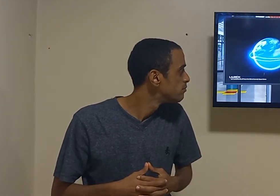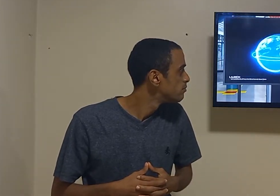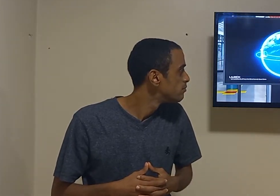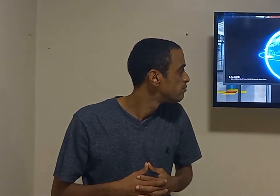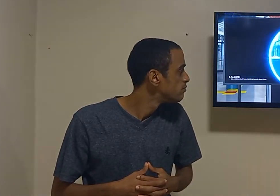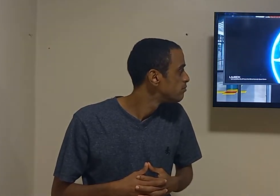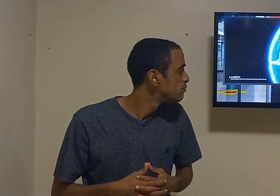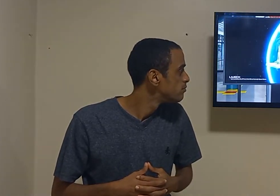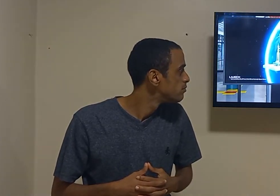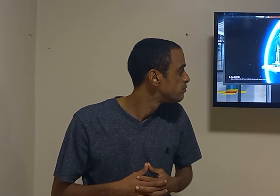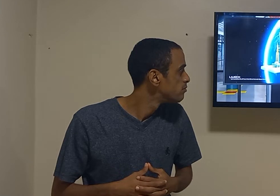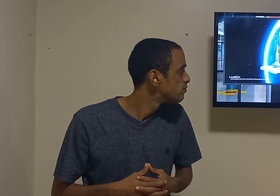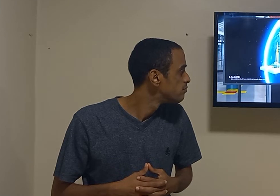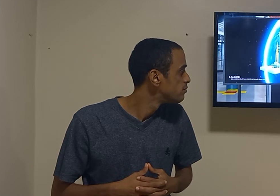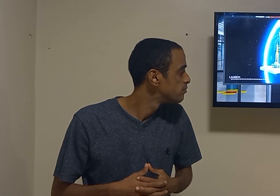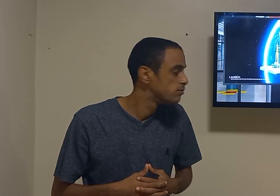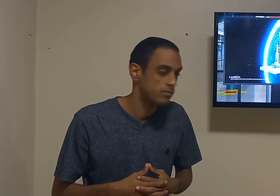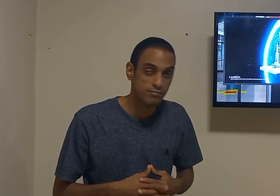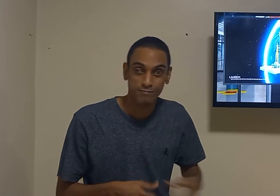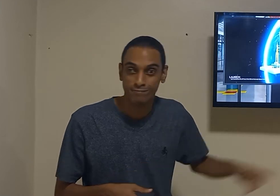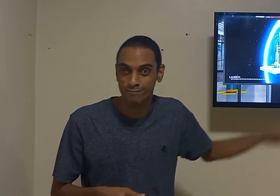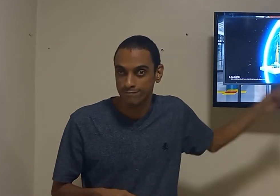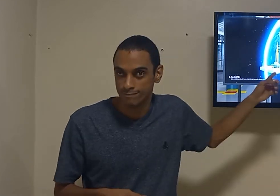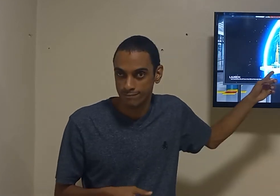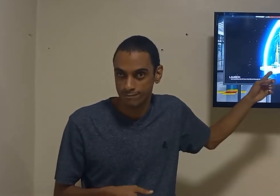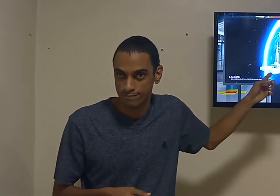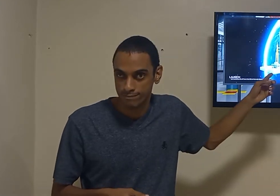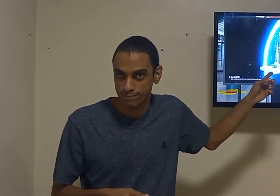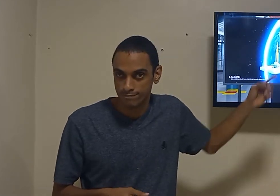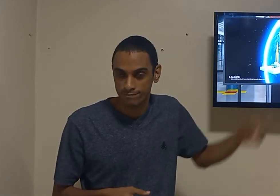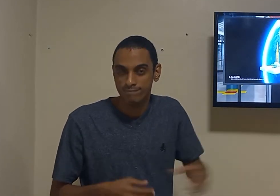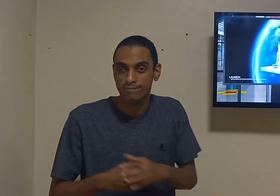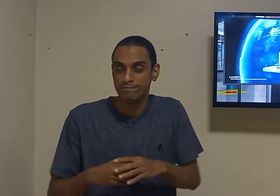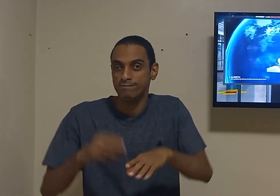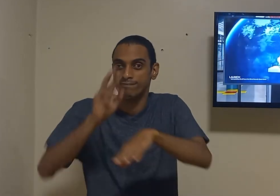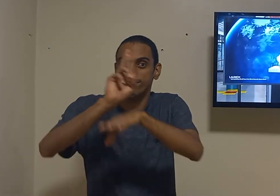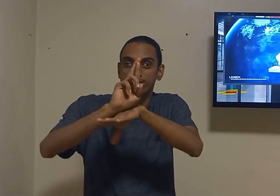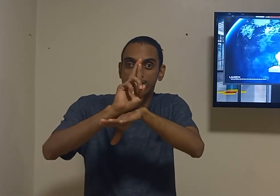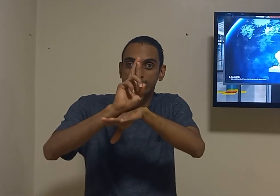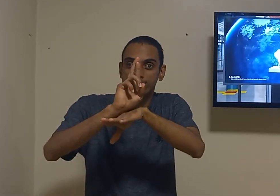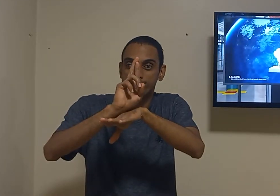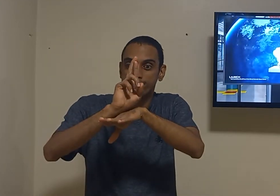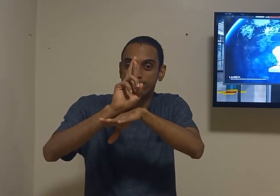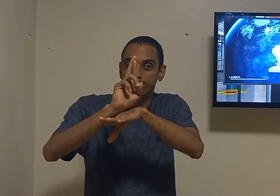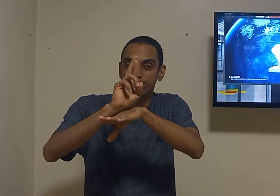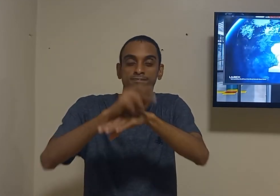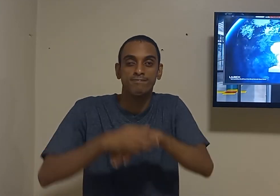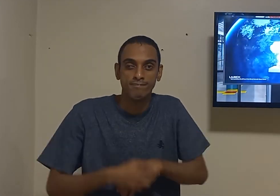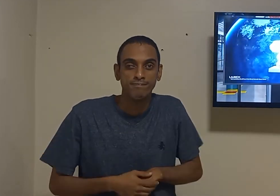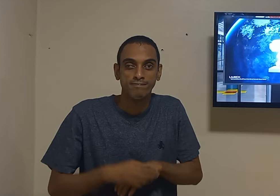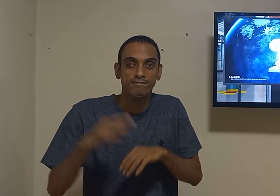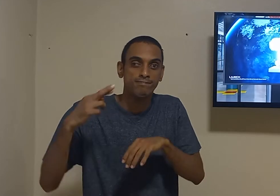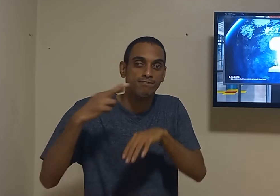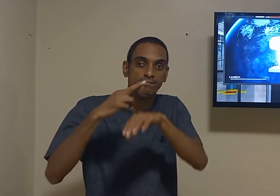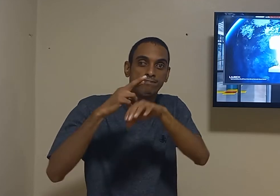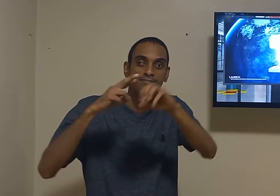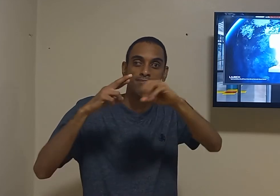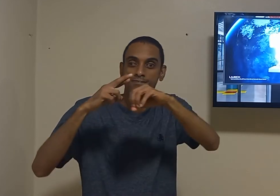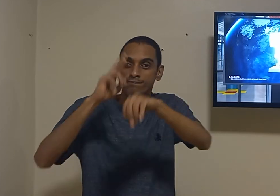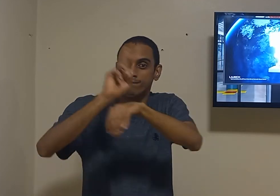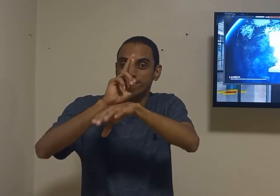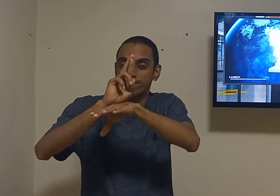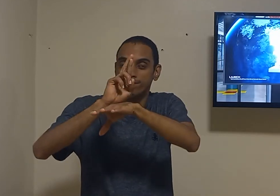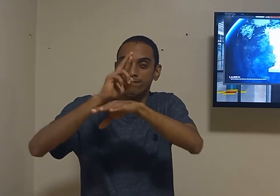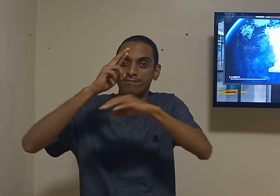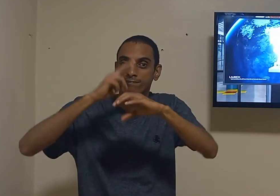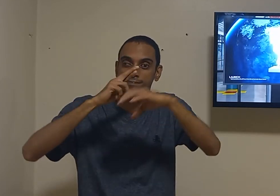use it now to take you through. As always, we're going to start off with the launch. In this case, 4 RS-25 engines ignite,